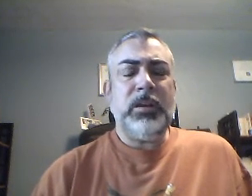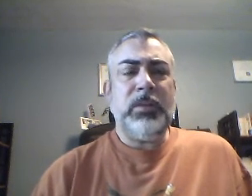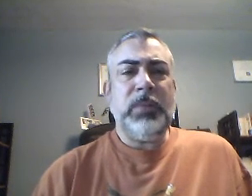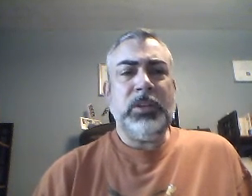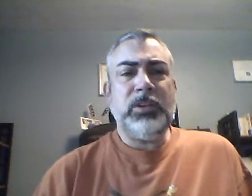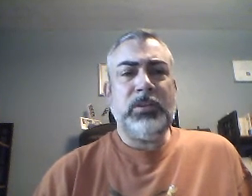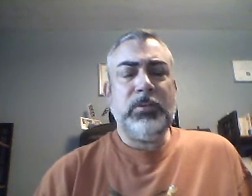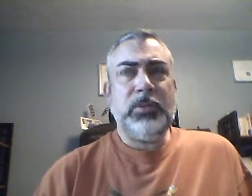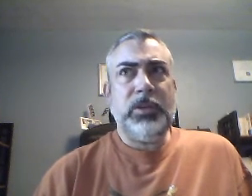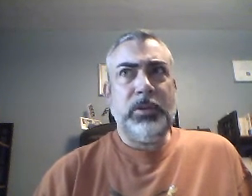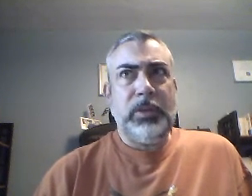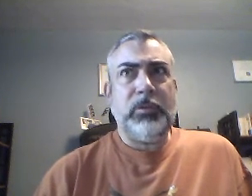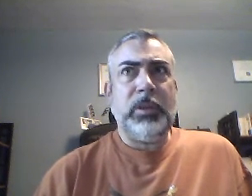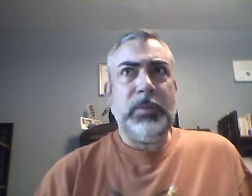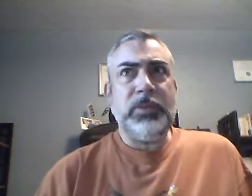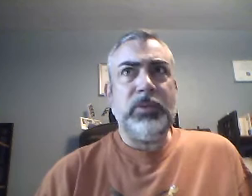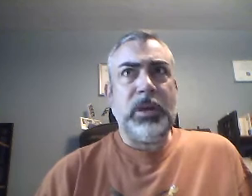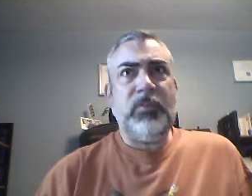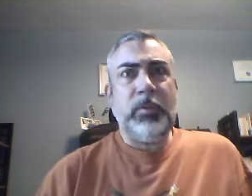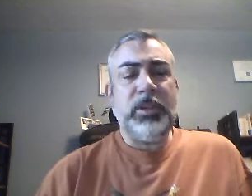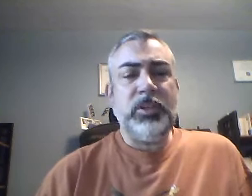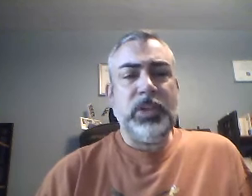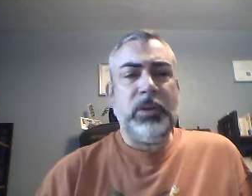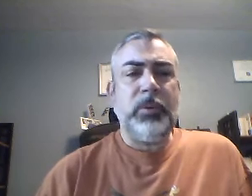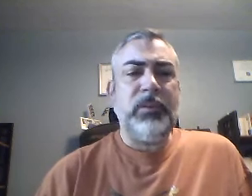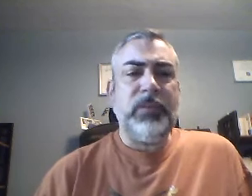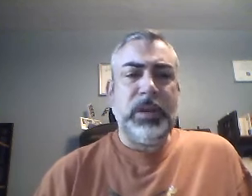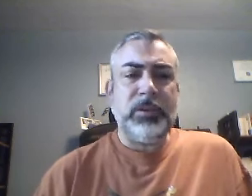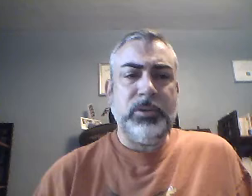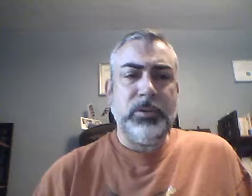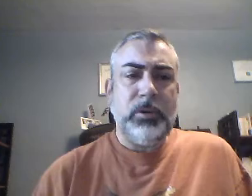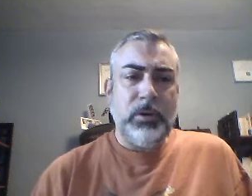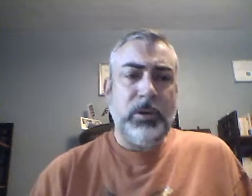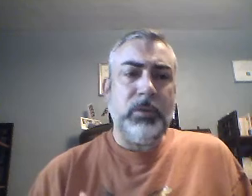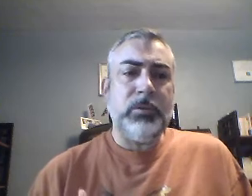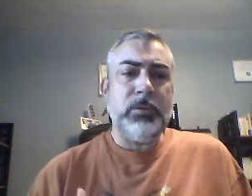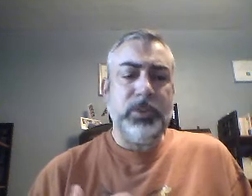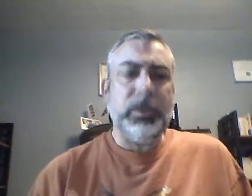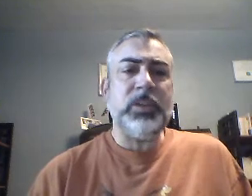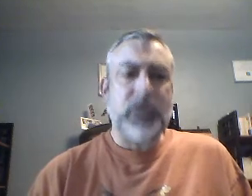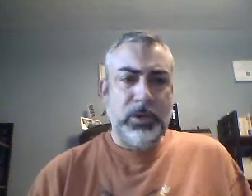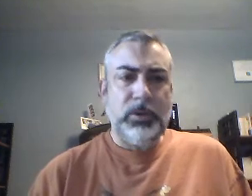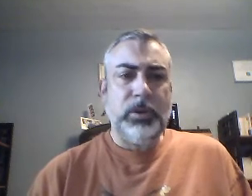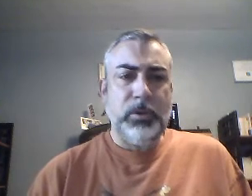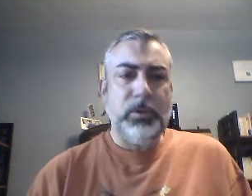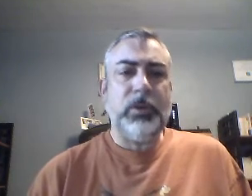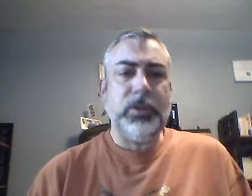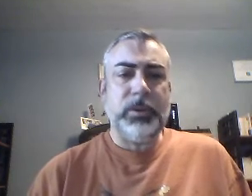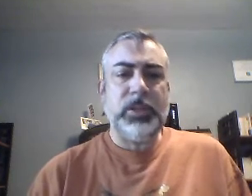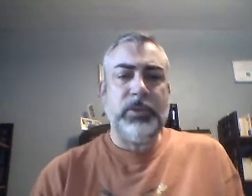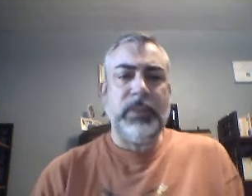it means literally means you're not conforming to gender when in fact you are doing gender. You are doing gender